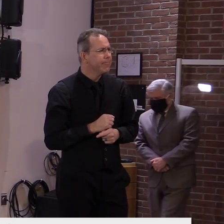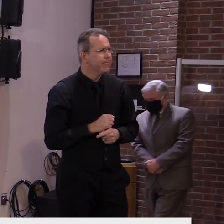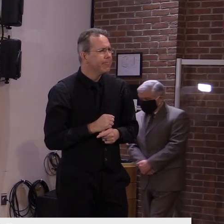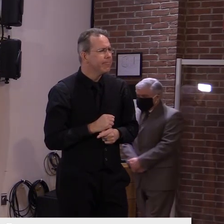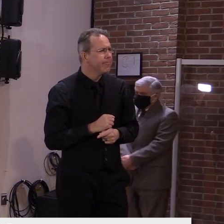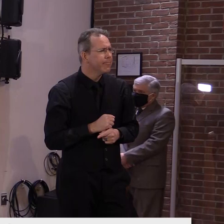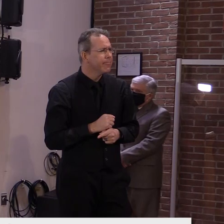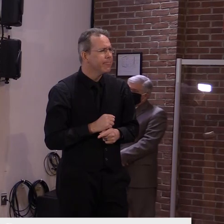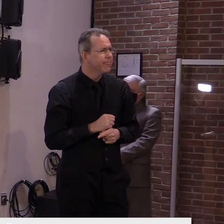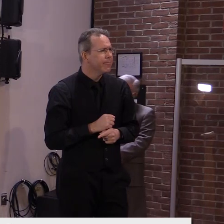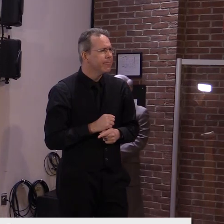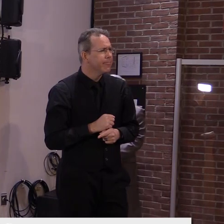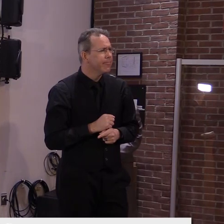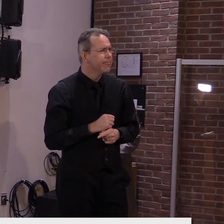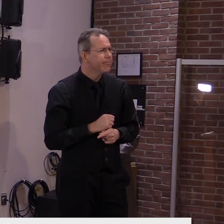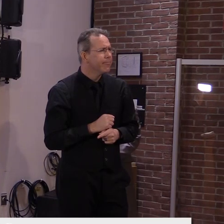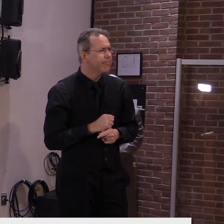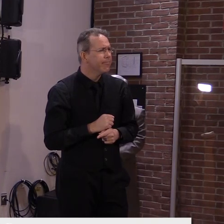away?